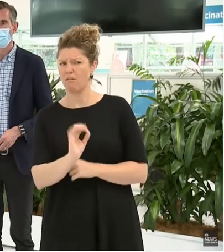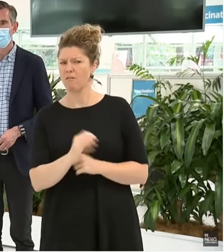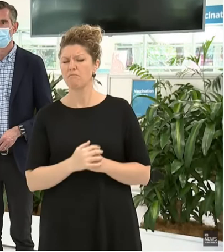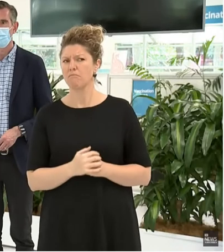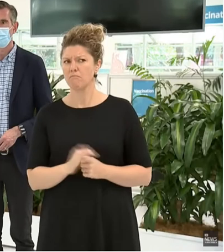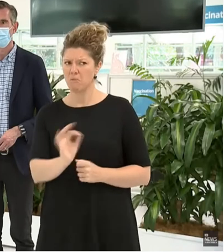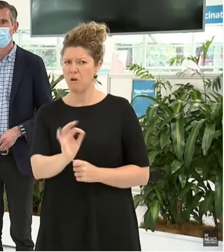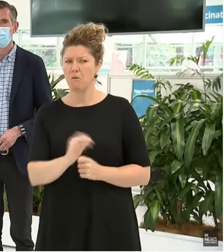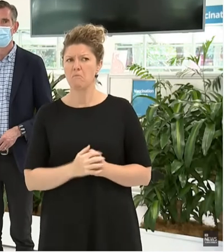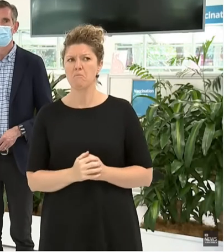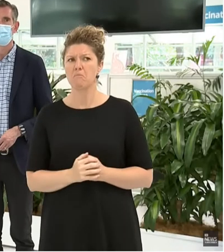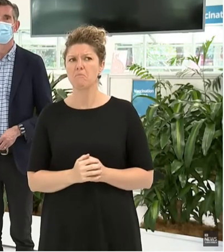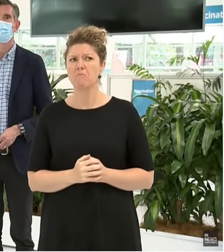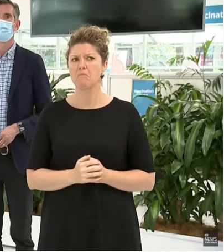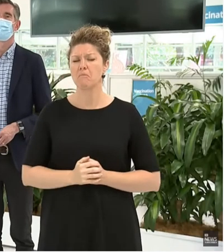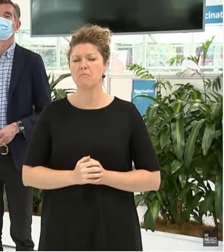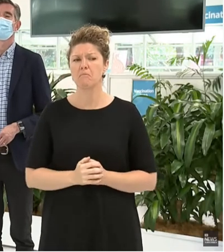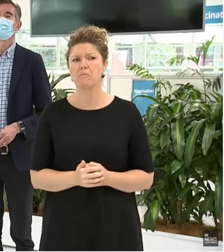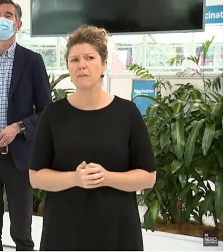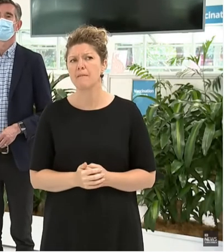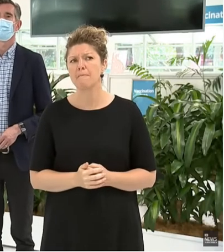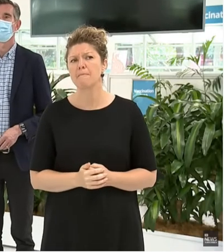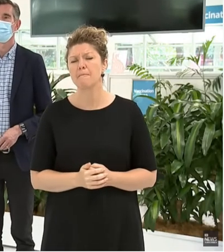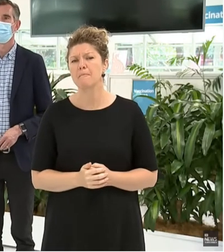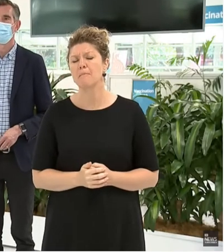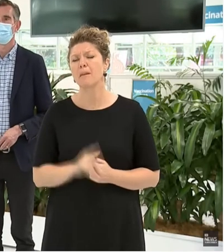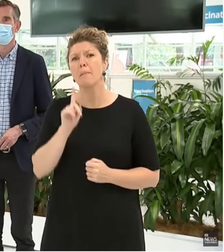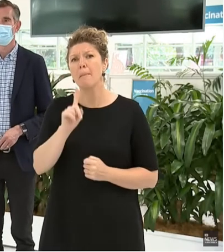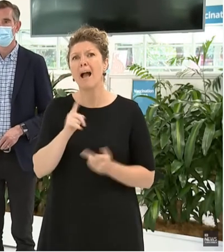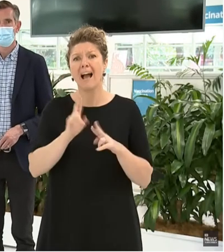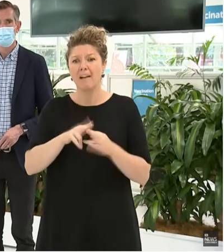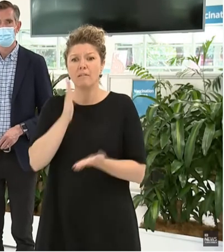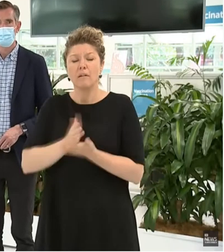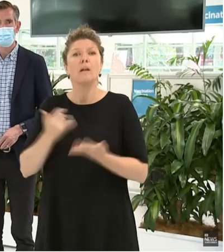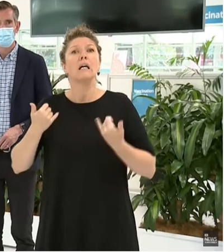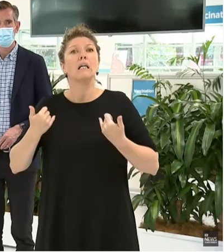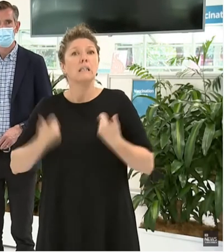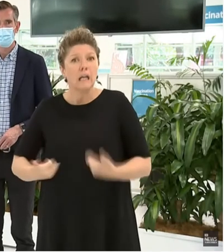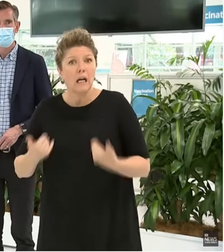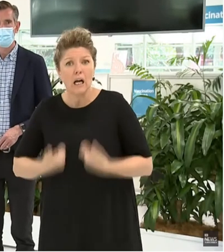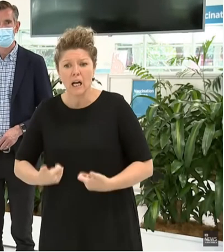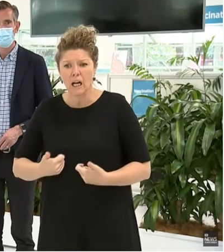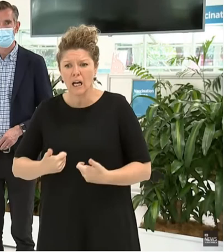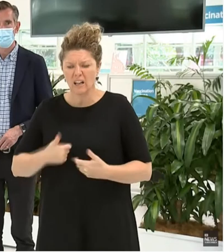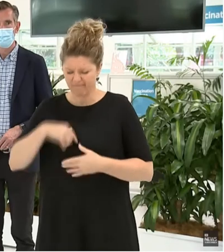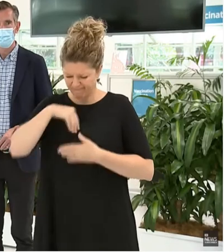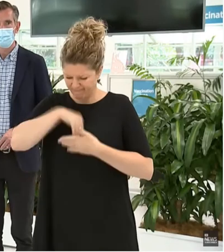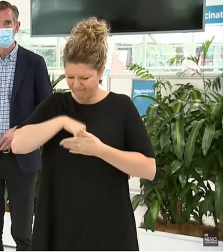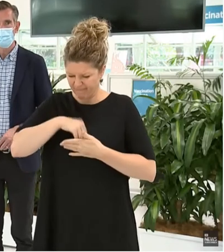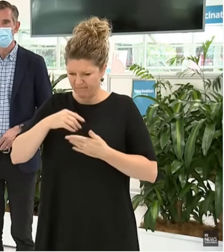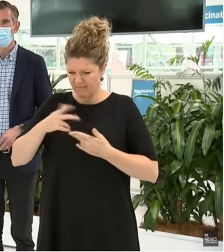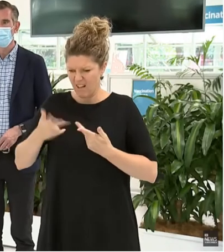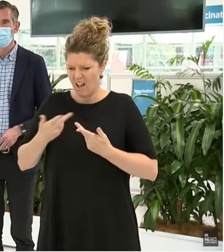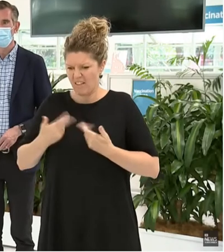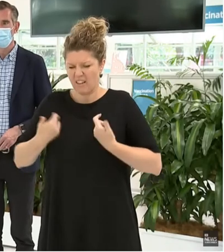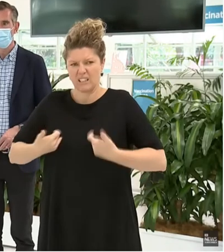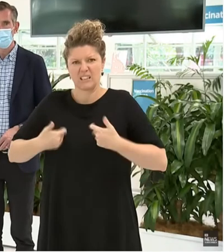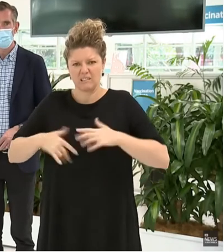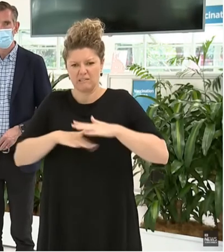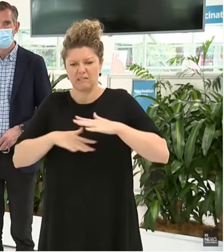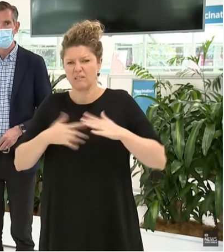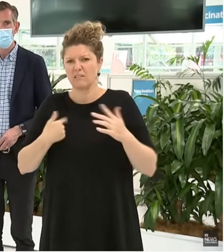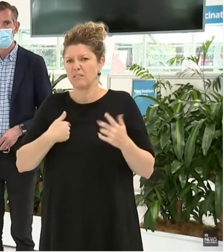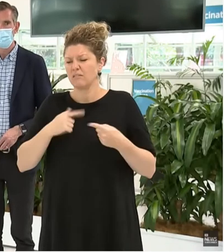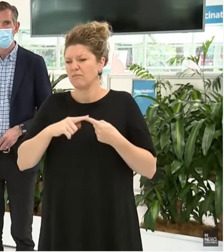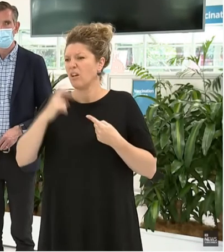no. But I think again, I'll stress that if you've got some other issues going on, so you've got some comorbidities, or perhaps